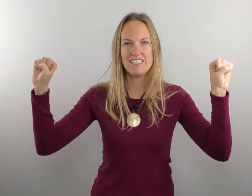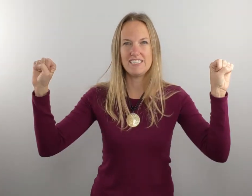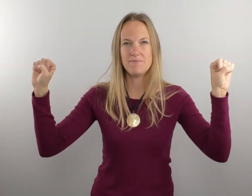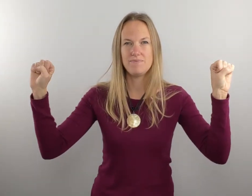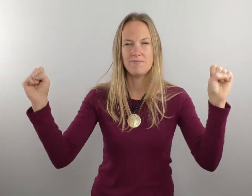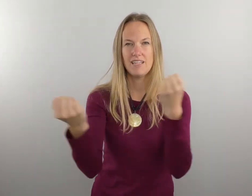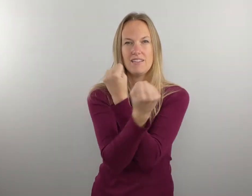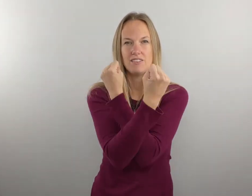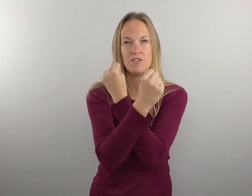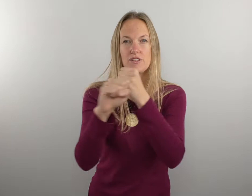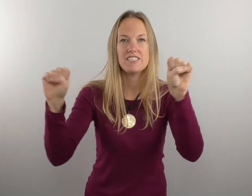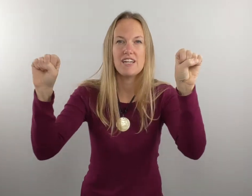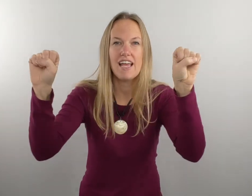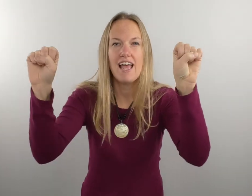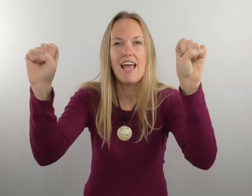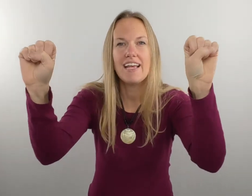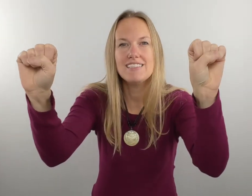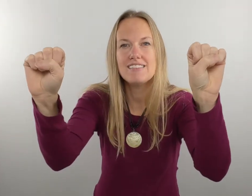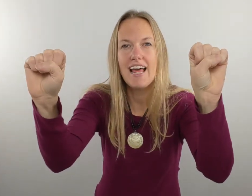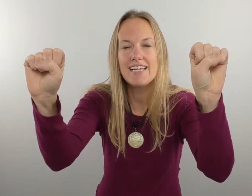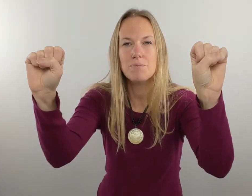Salvation. So notice your hands are in an S position.